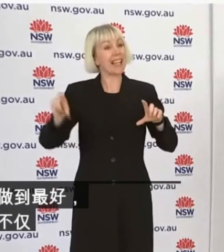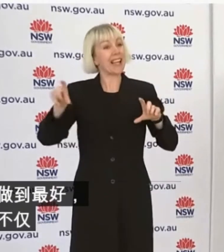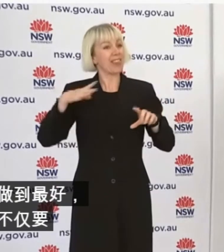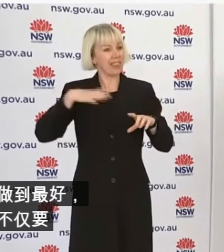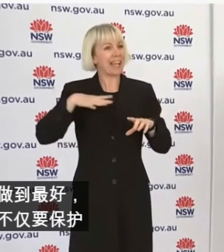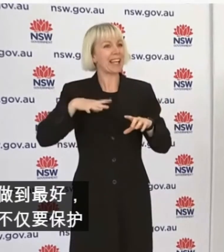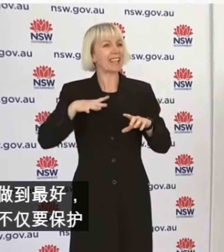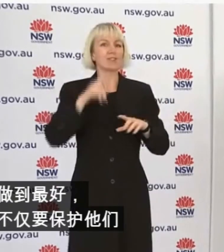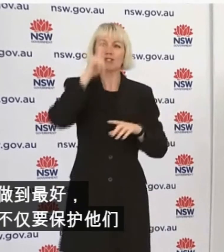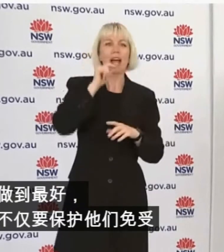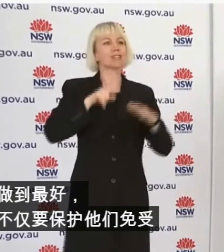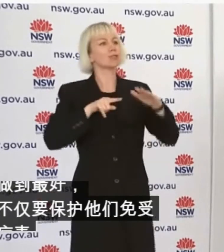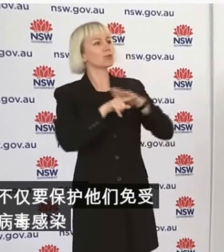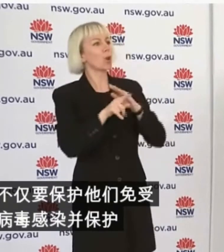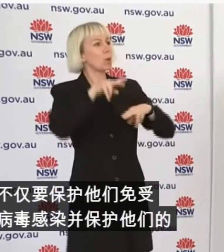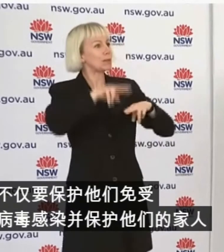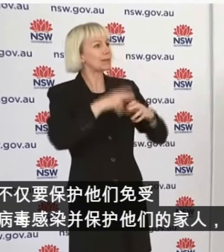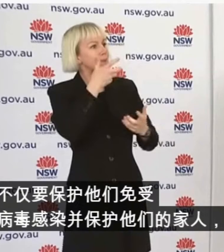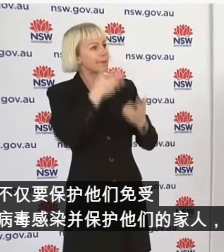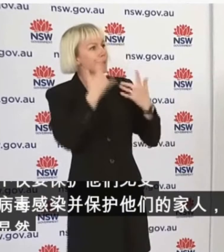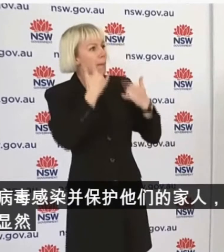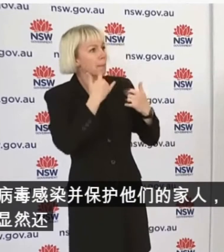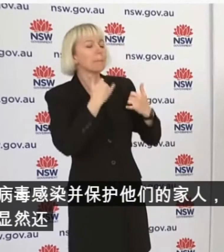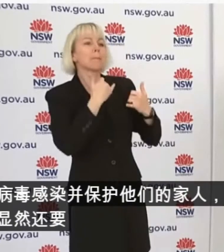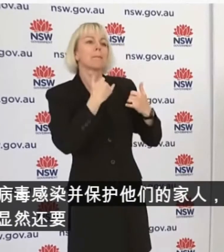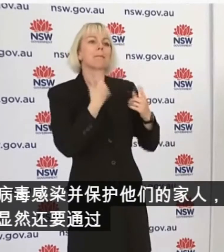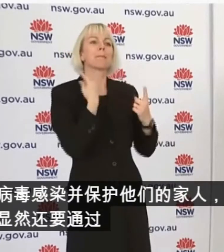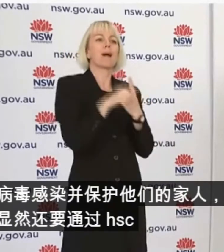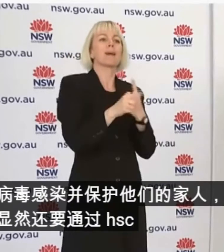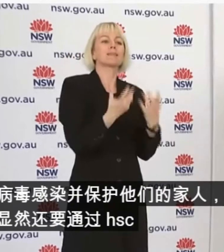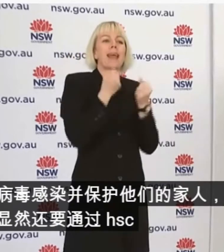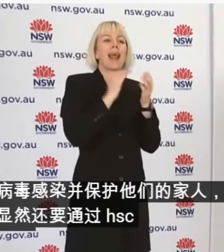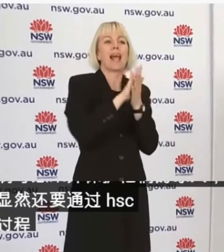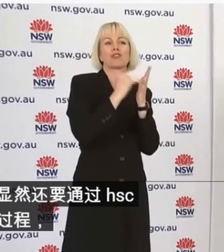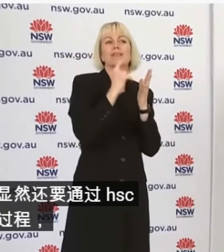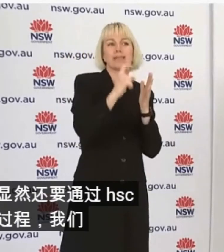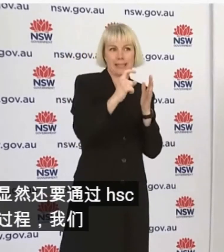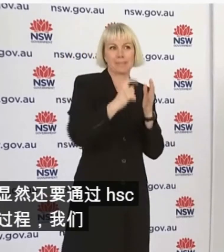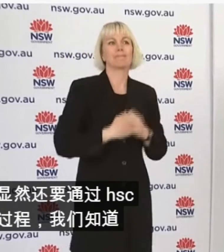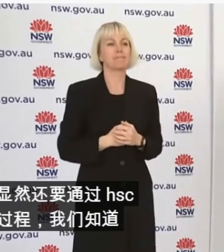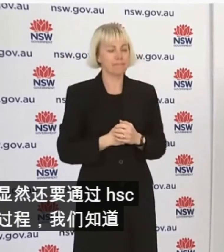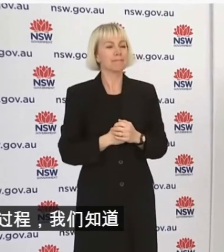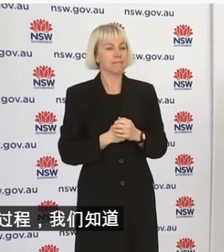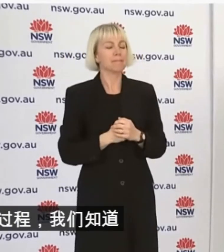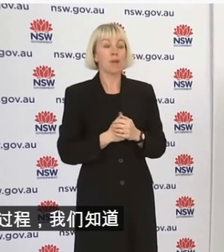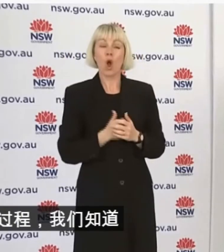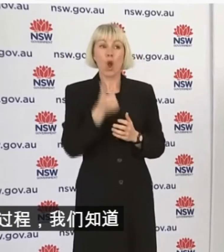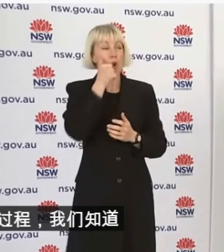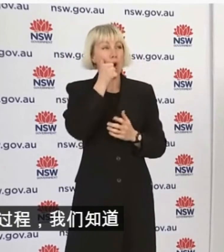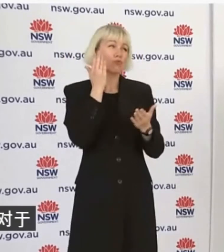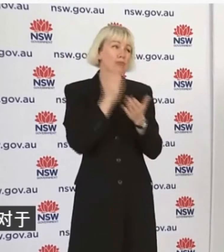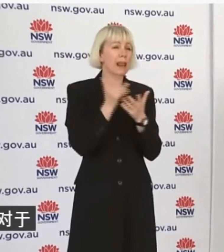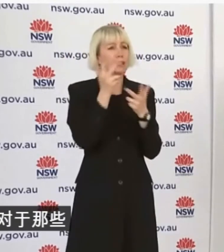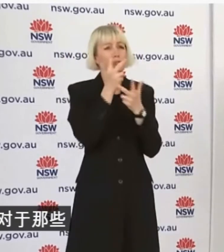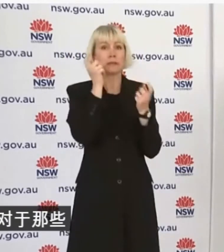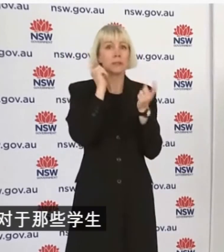not only to protect them against the virus and protect their family, but obviously also to go through the HSC process. And we know it's an incredibly stressful time